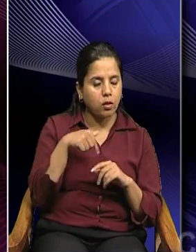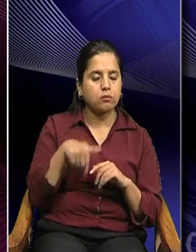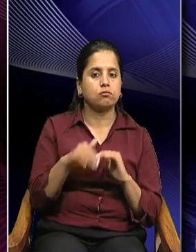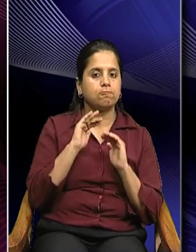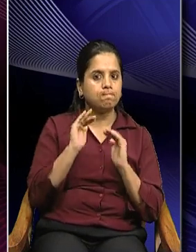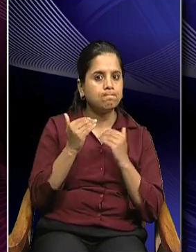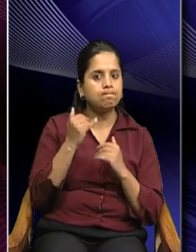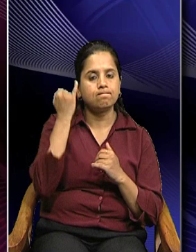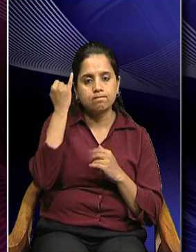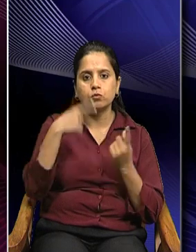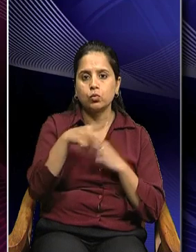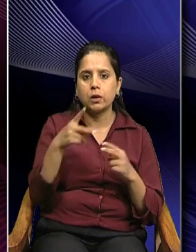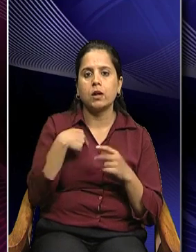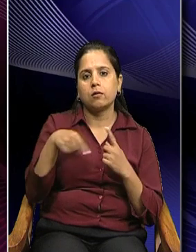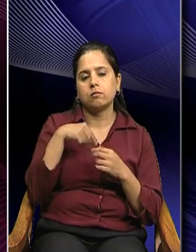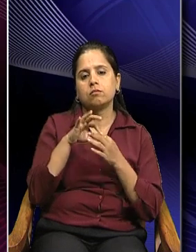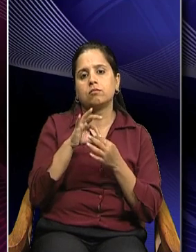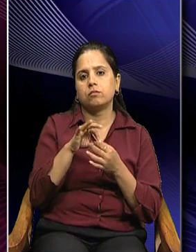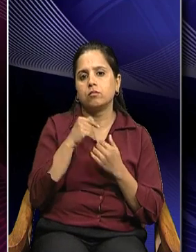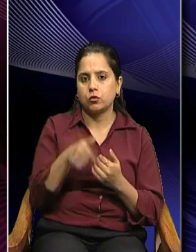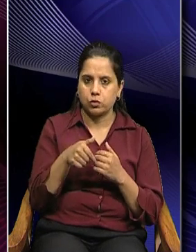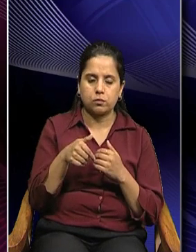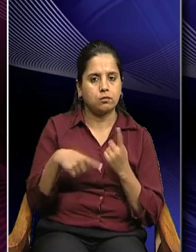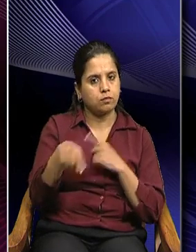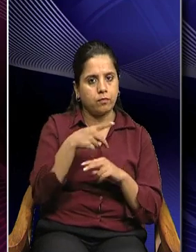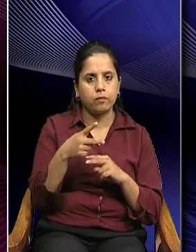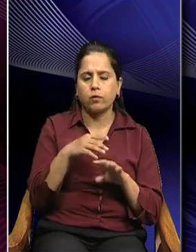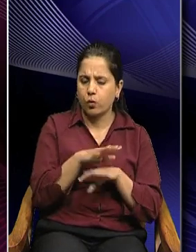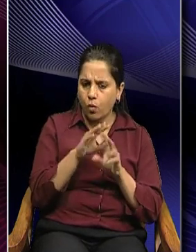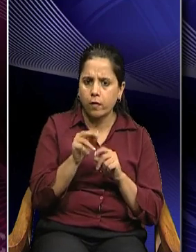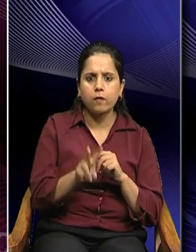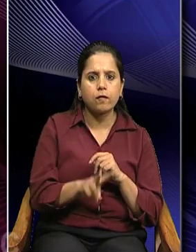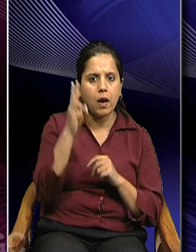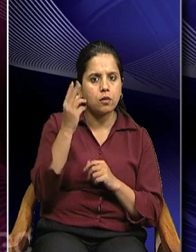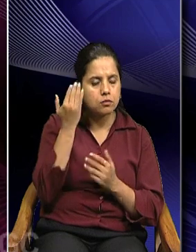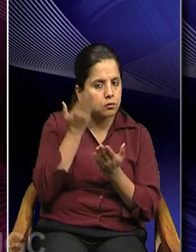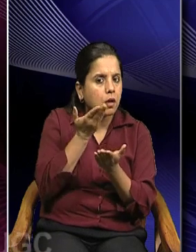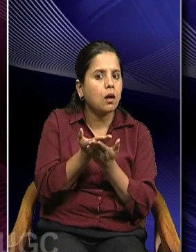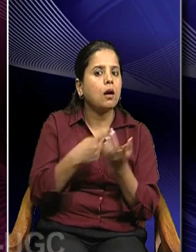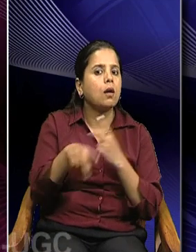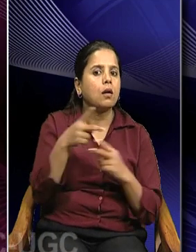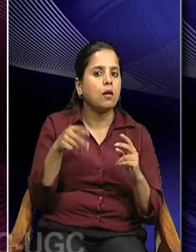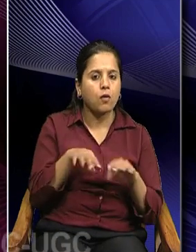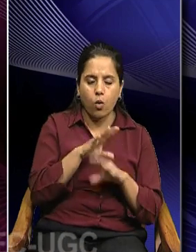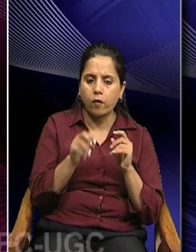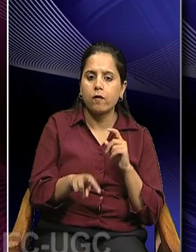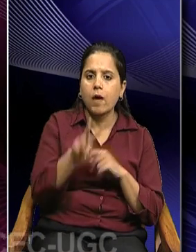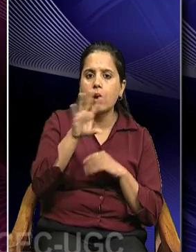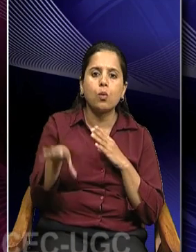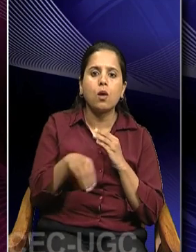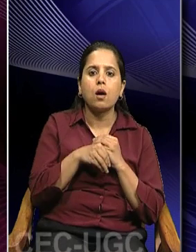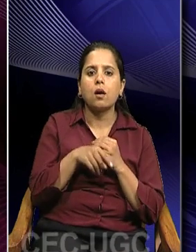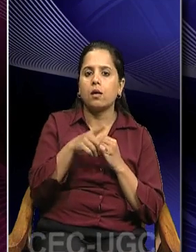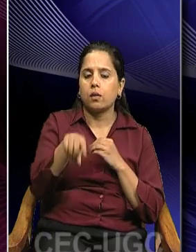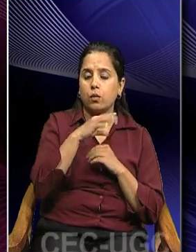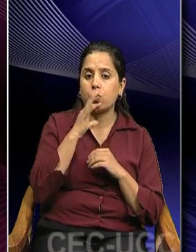creativeness and interpersonal relationship. So these, all these value propositions, all these value additions, they